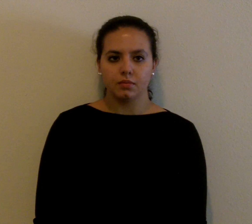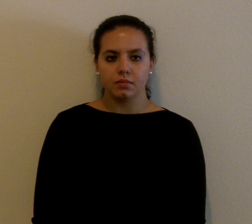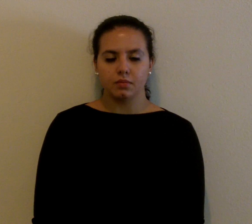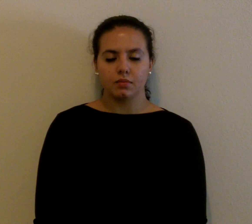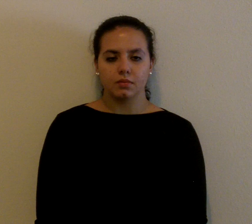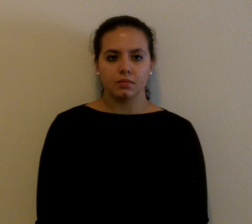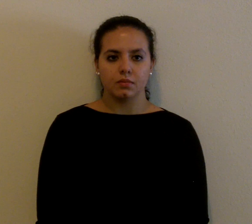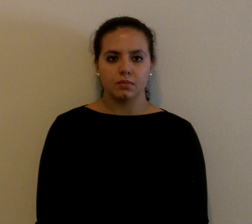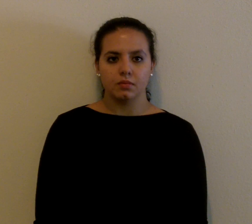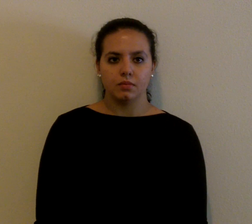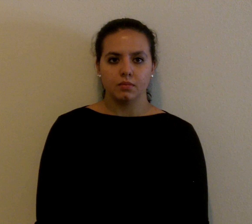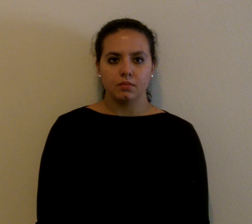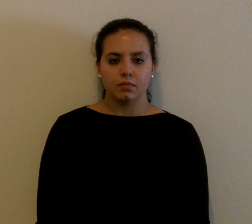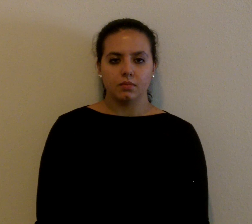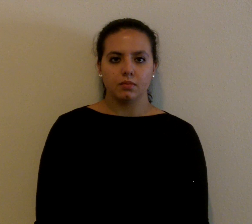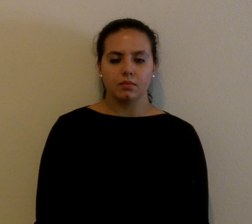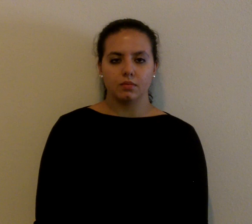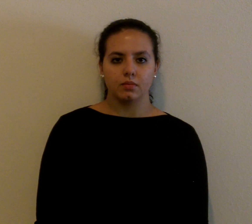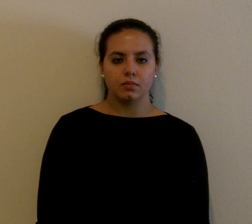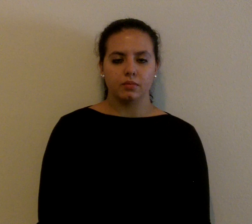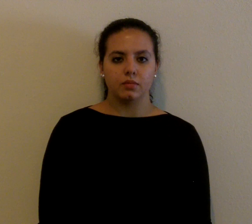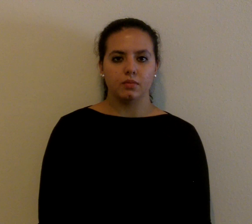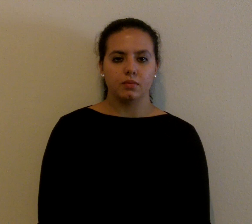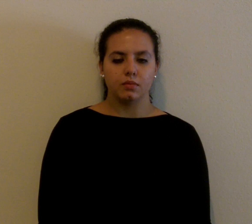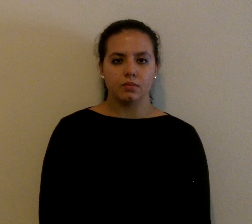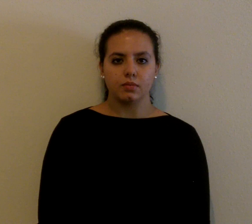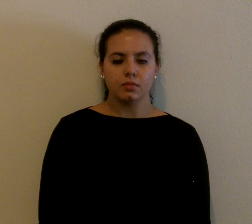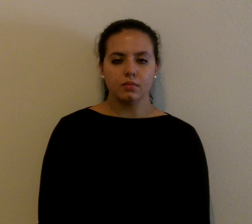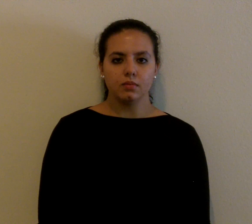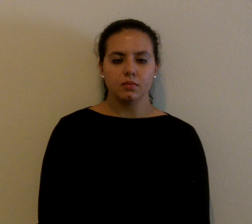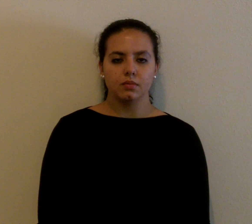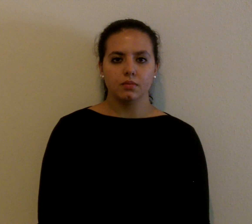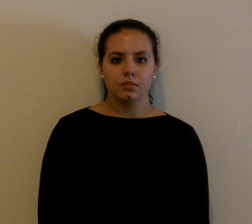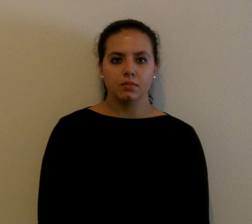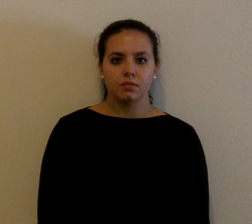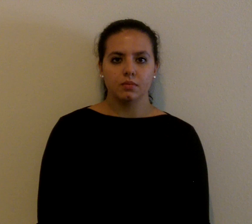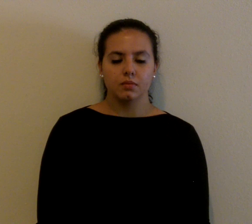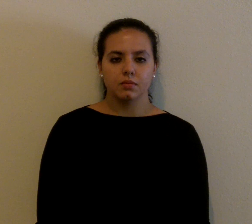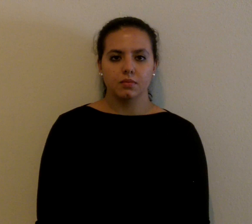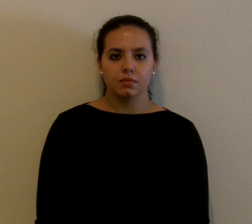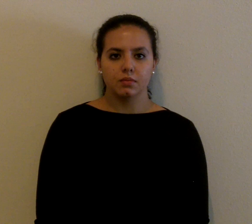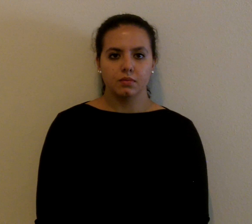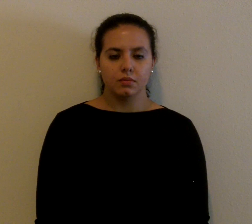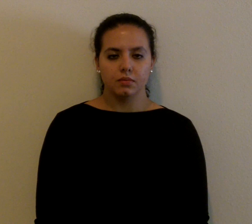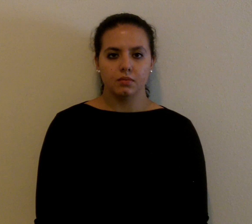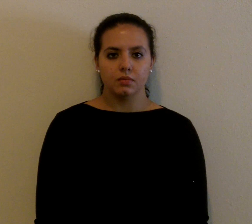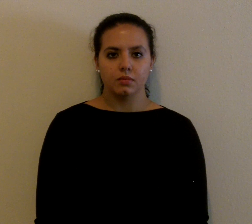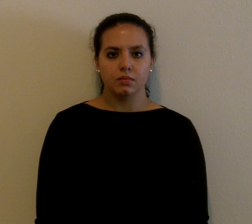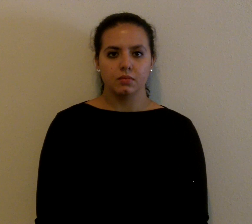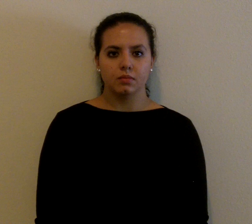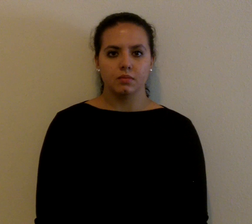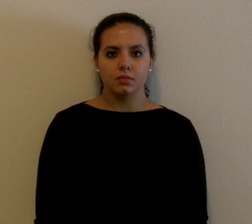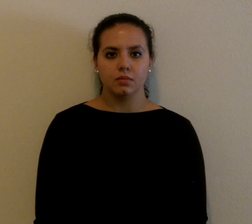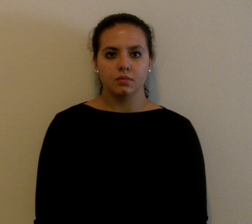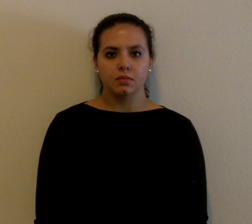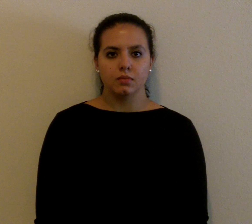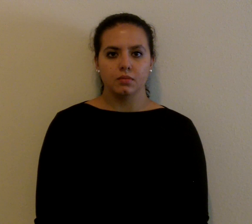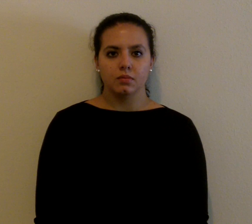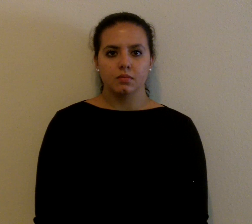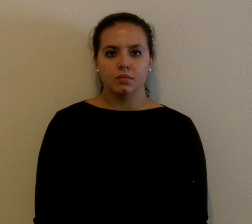with, I think it's 6 or 7 verbs. These are your directional verbs, because it depends on who is where, how